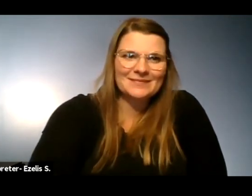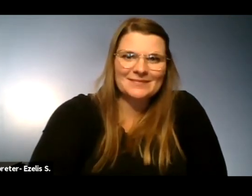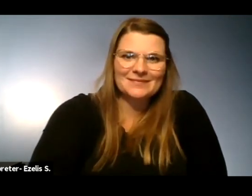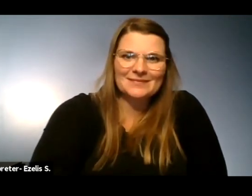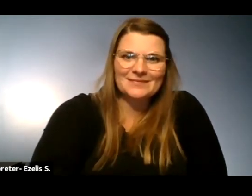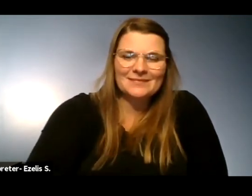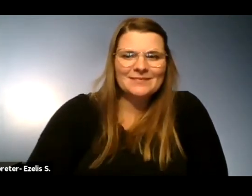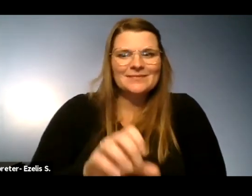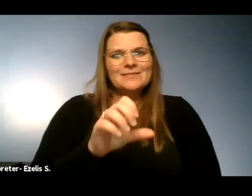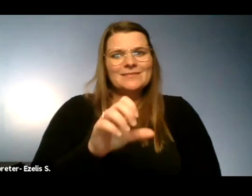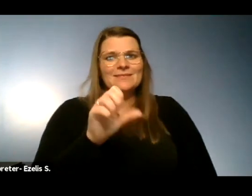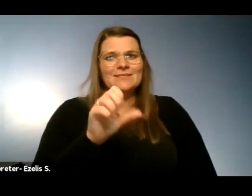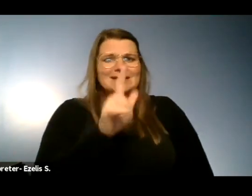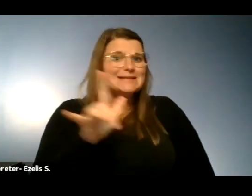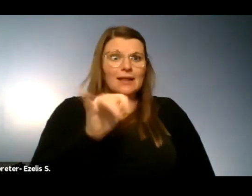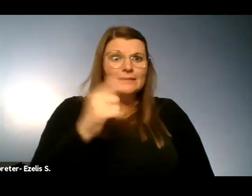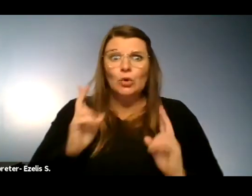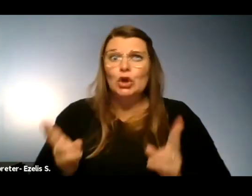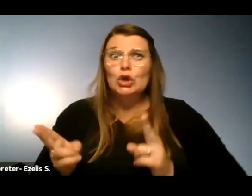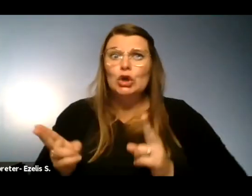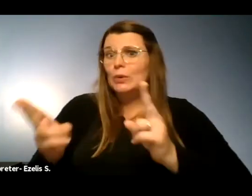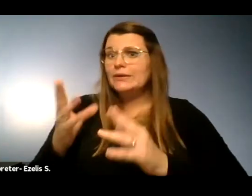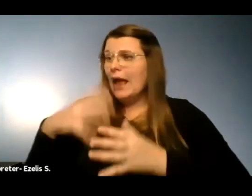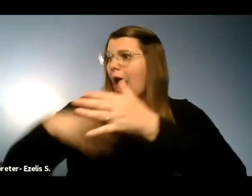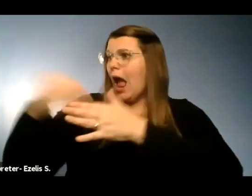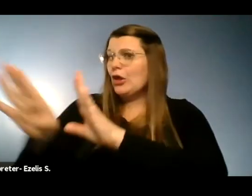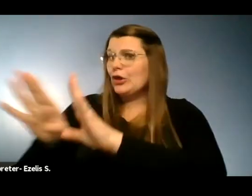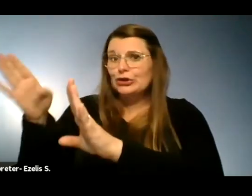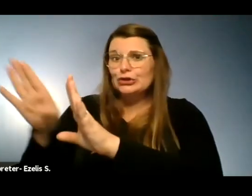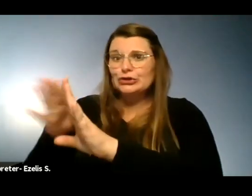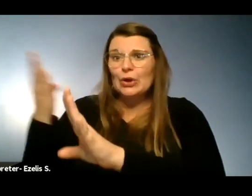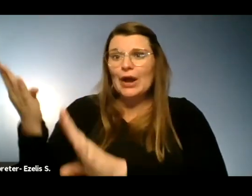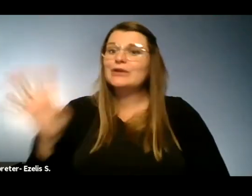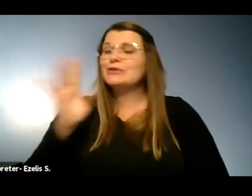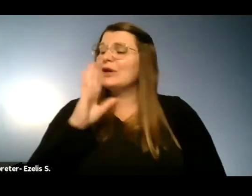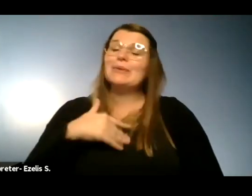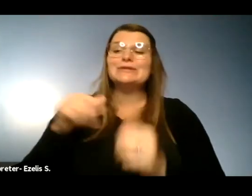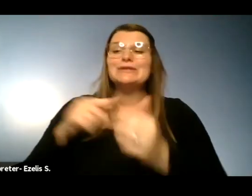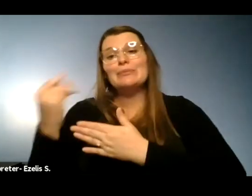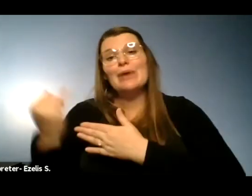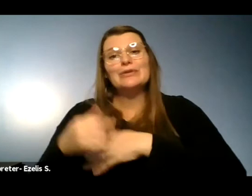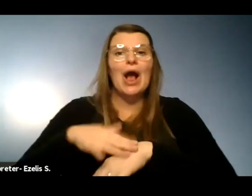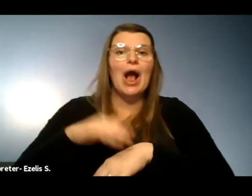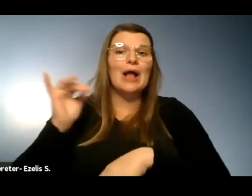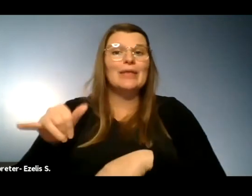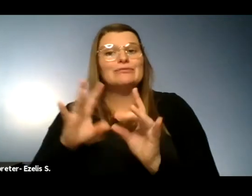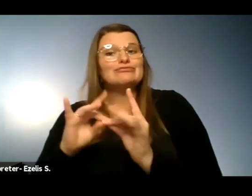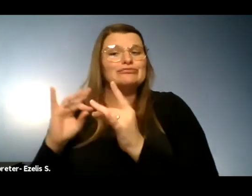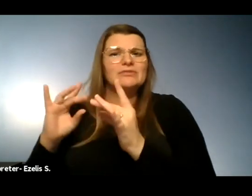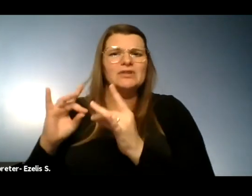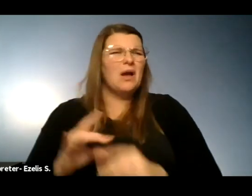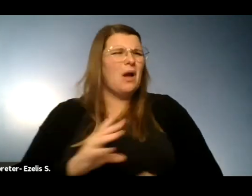Sally, in a hurry as usual, headed for the door. And I'm going to be doing a science fair project on growing the produce at the farmer's market.